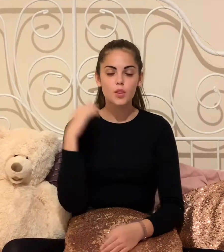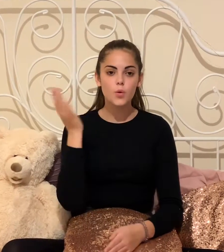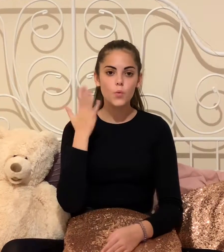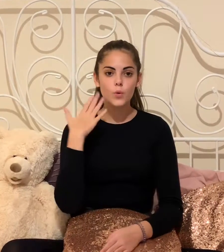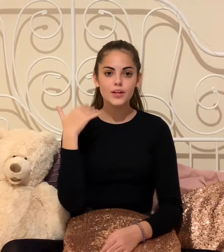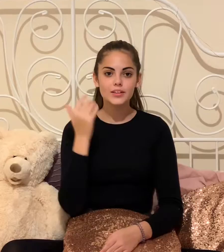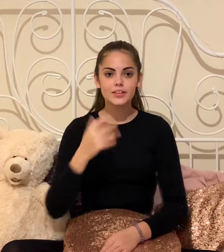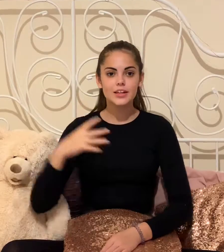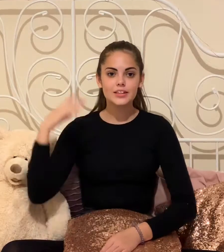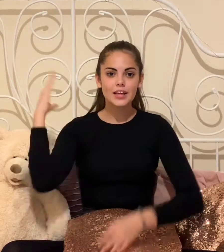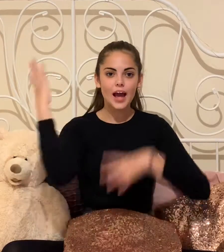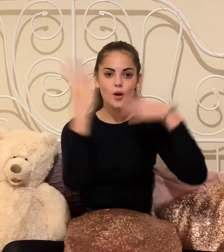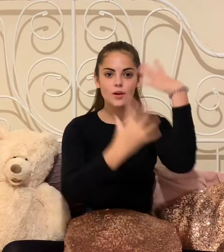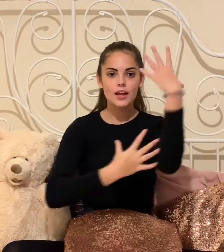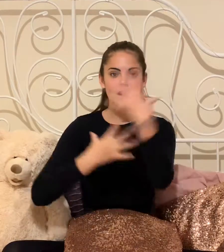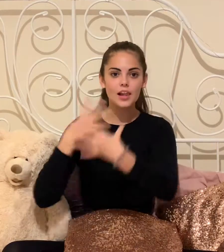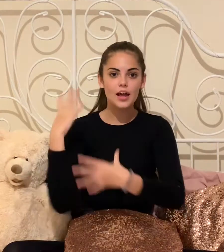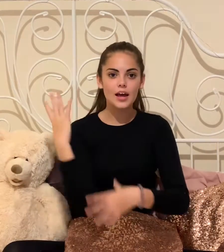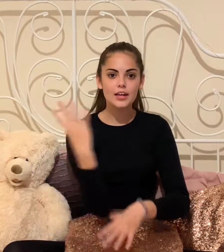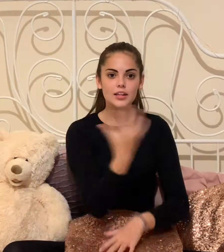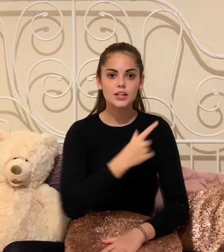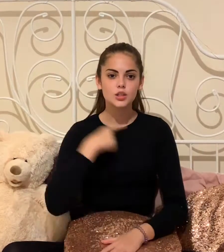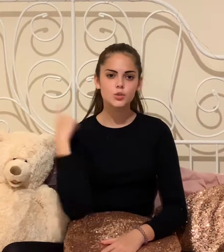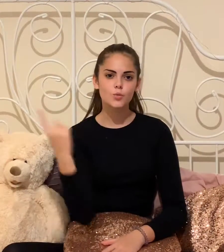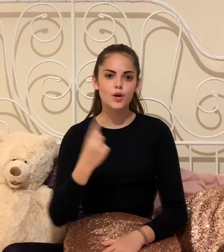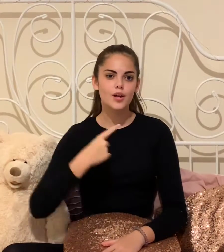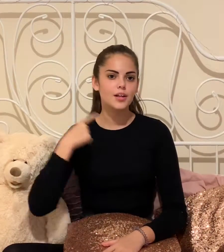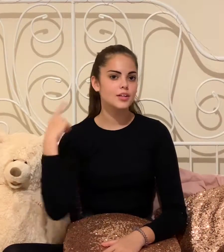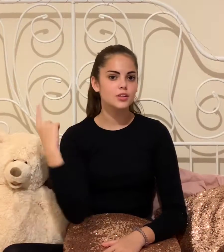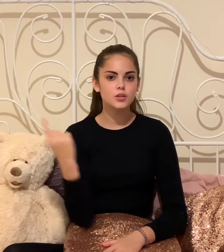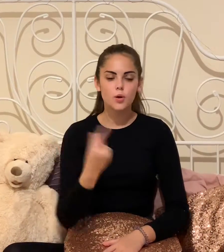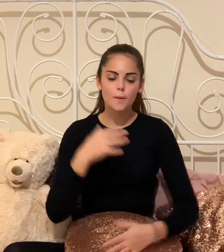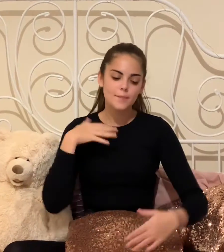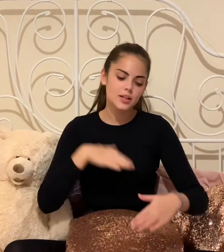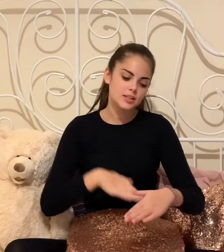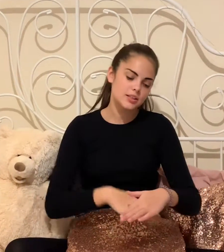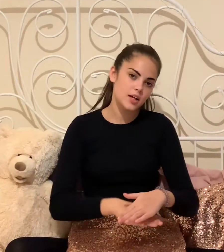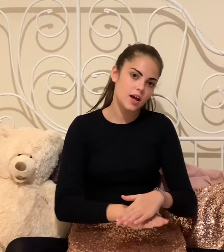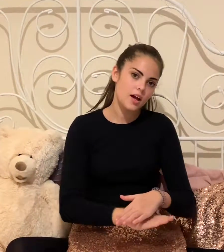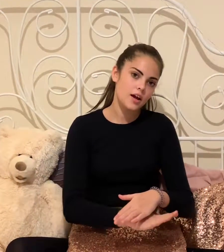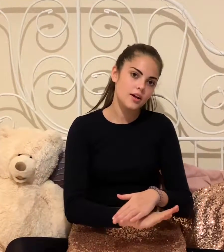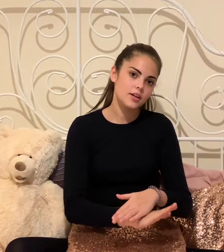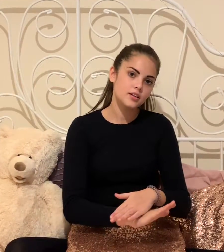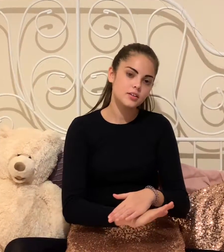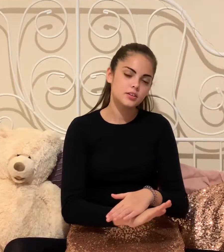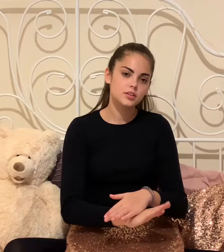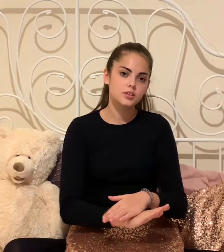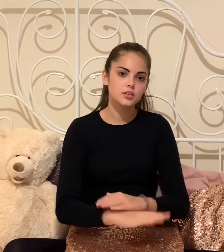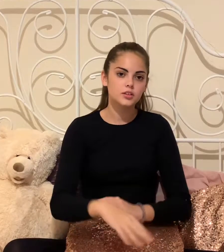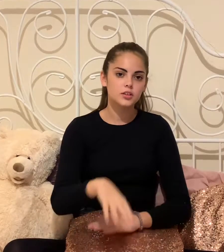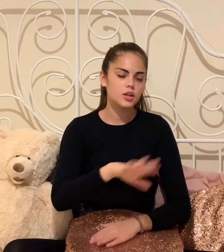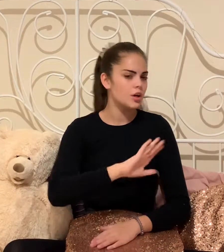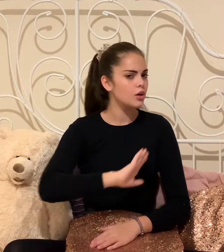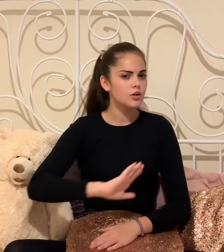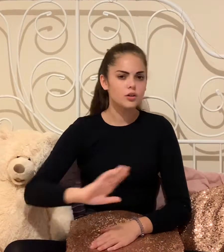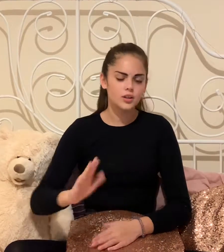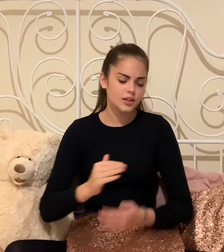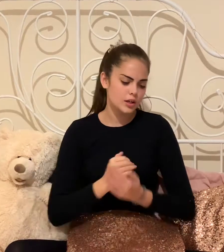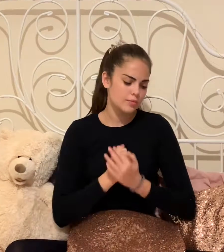The wind is howling like this swirling storm inside. Couldn't keep